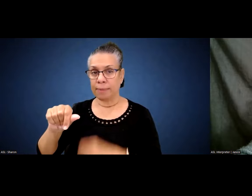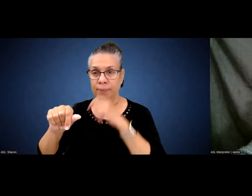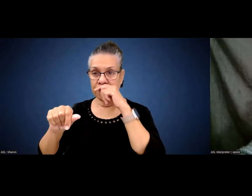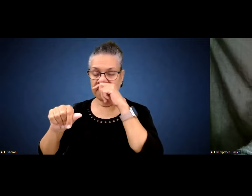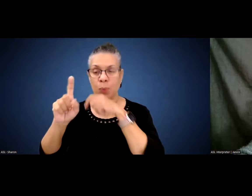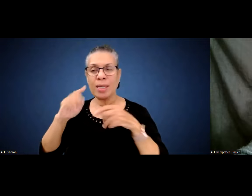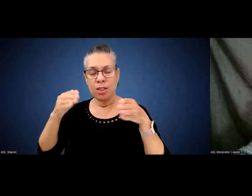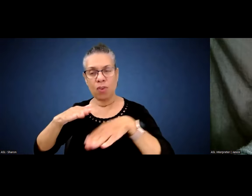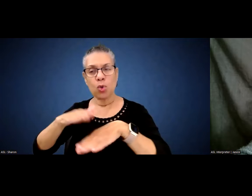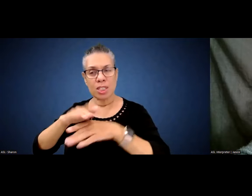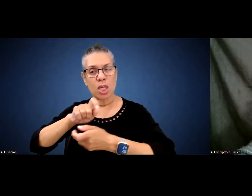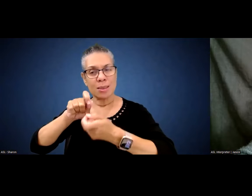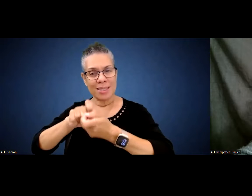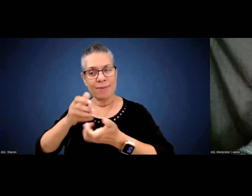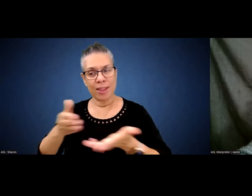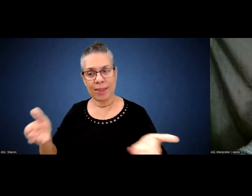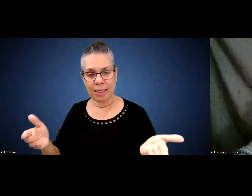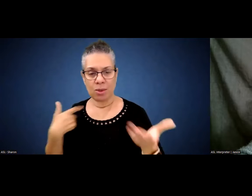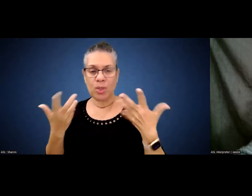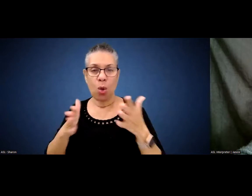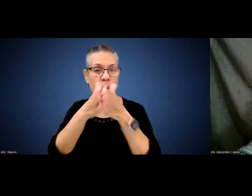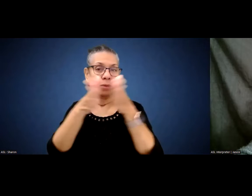focusing on specific things.